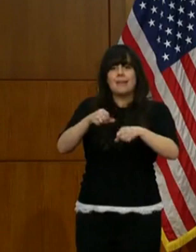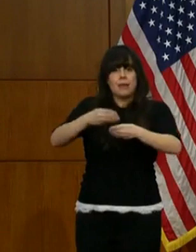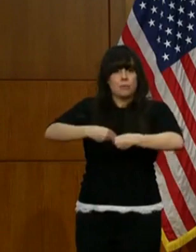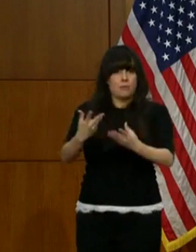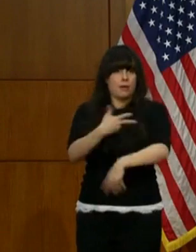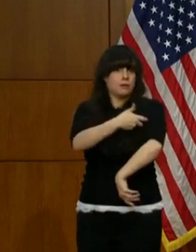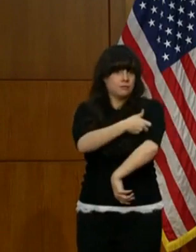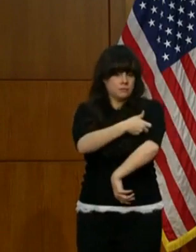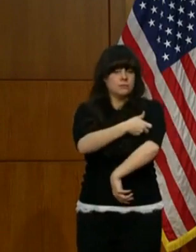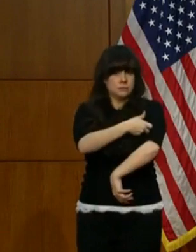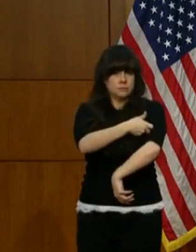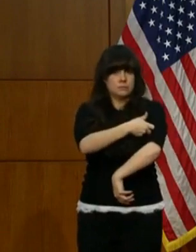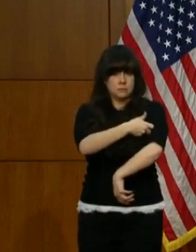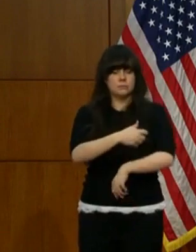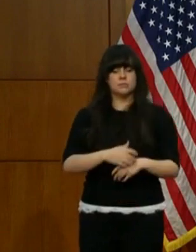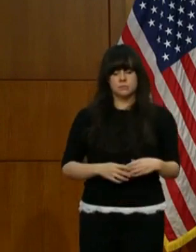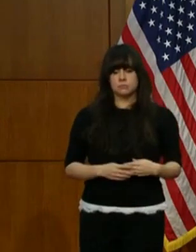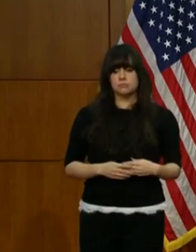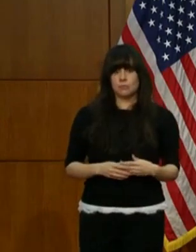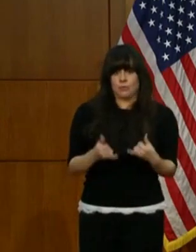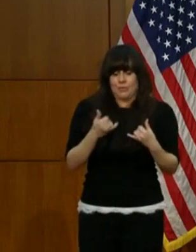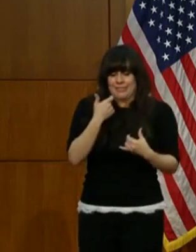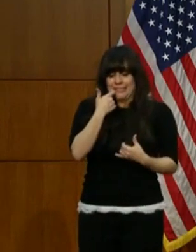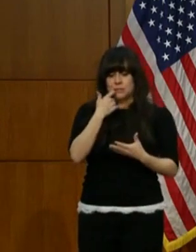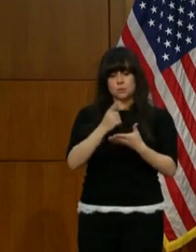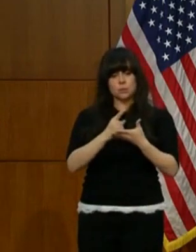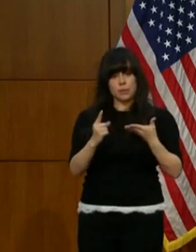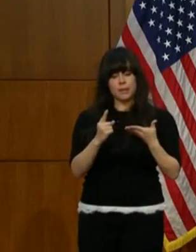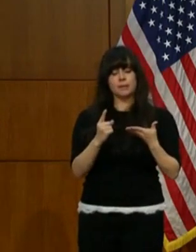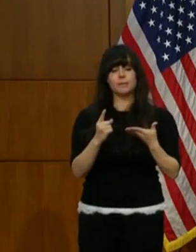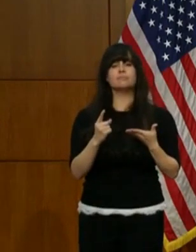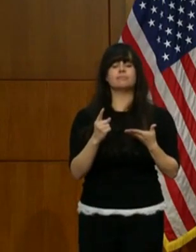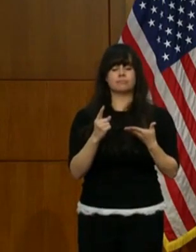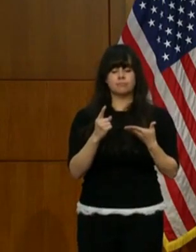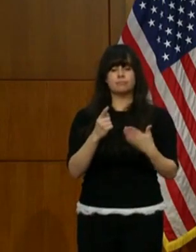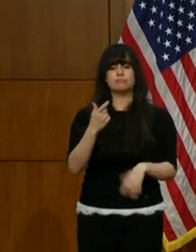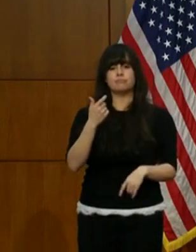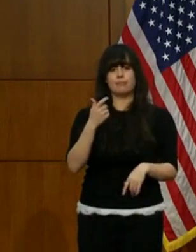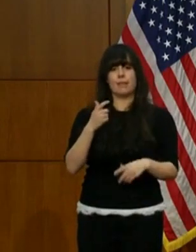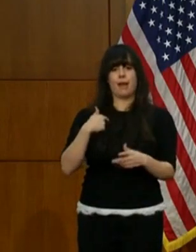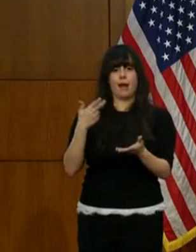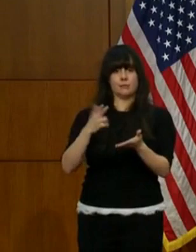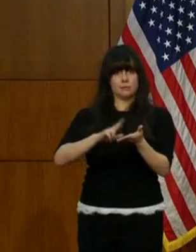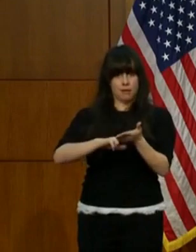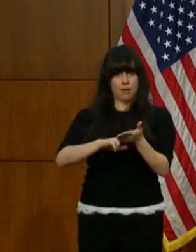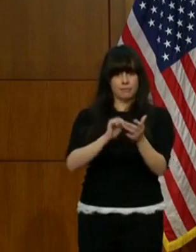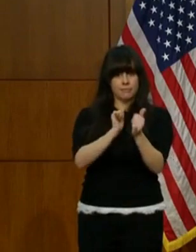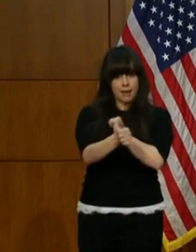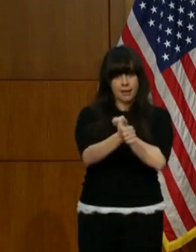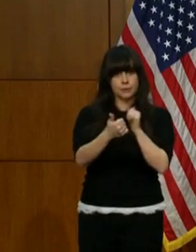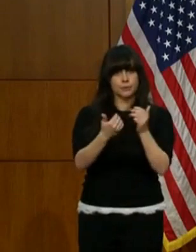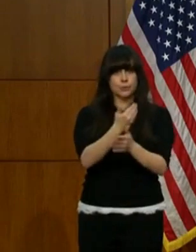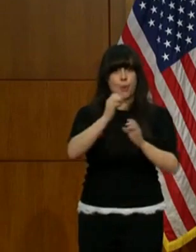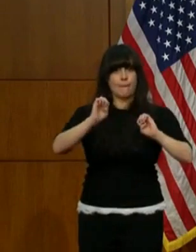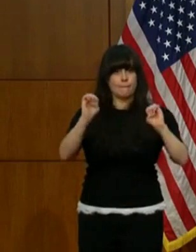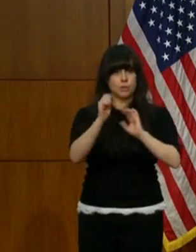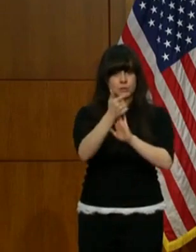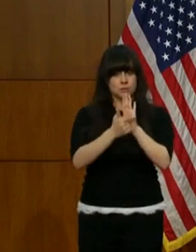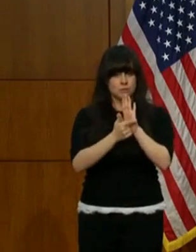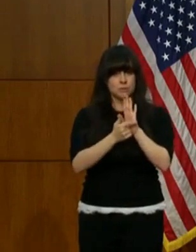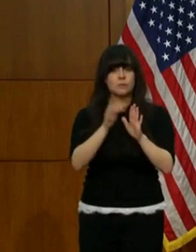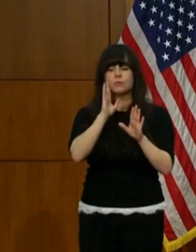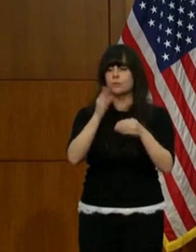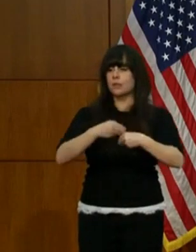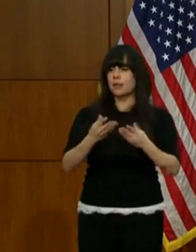shots into arms. This week I was glad to sign emergency legislation that will allow more medical professionals